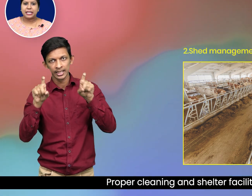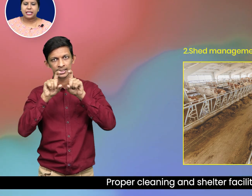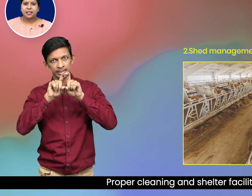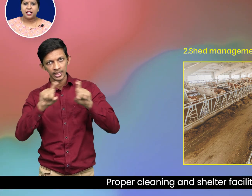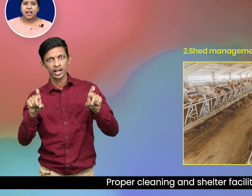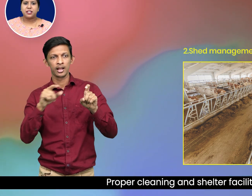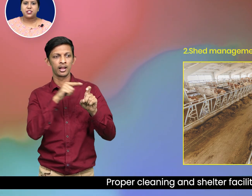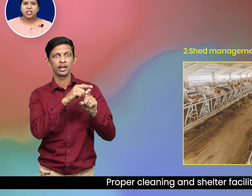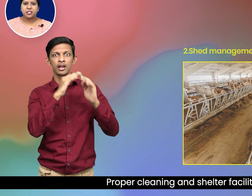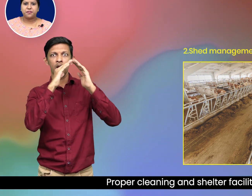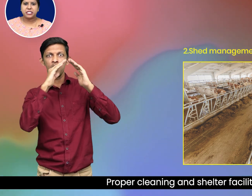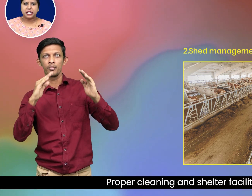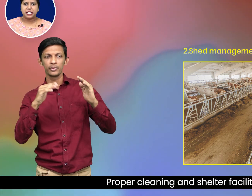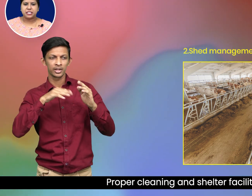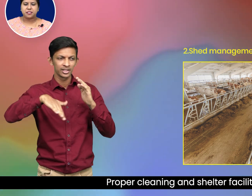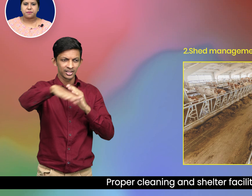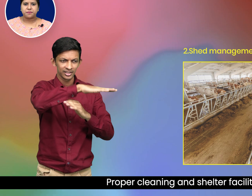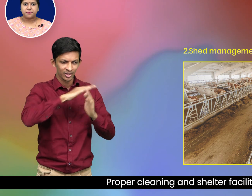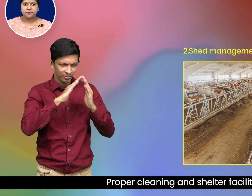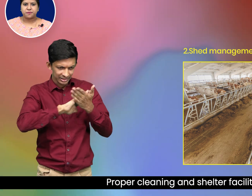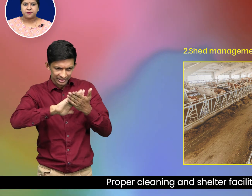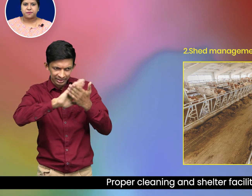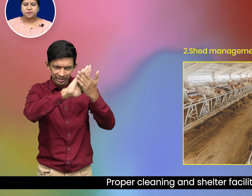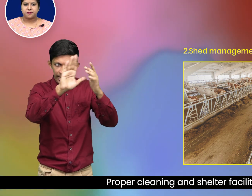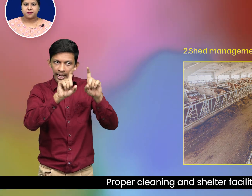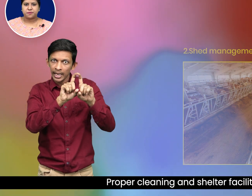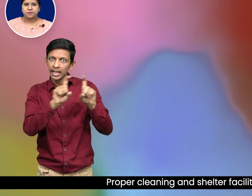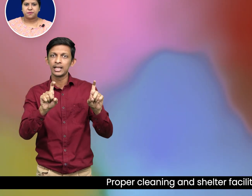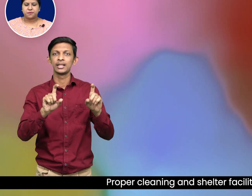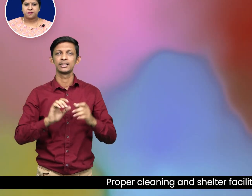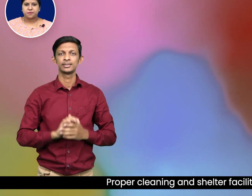Proper cleaning and shelter facilities.